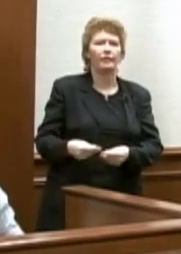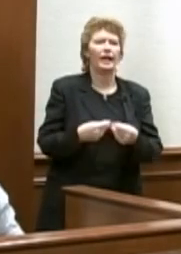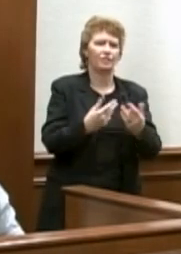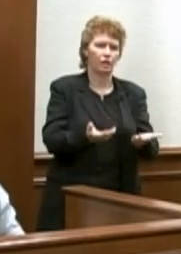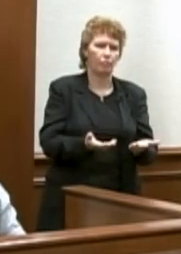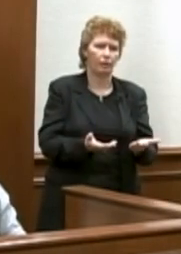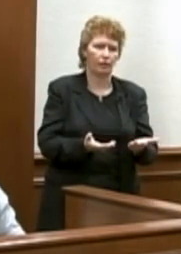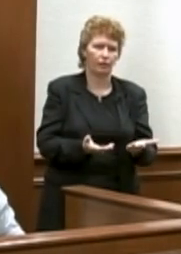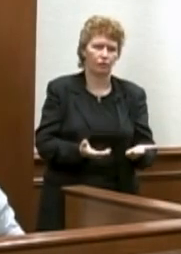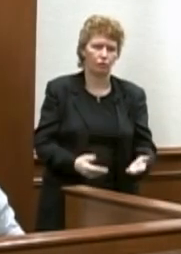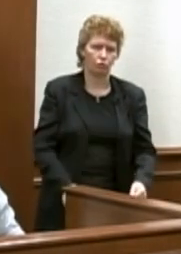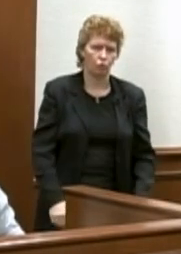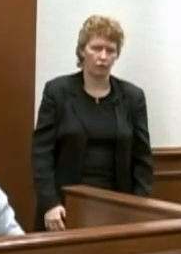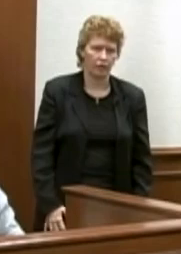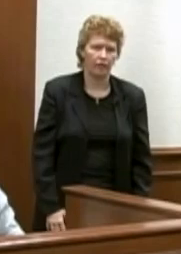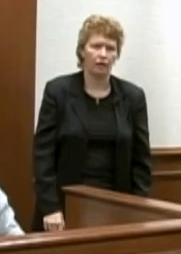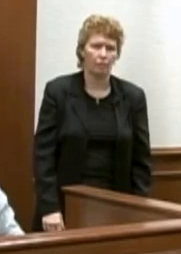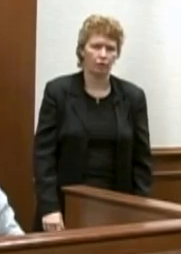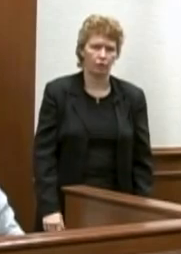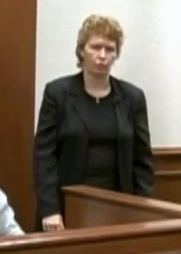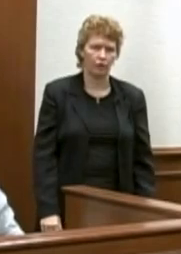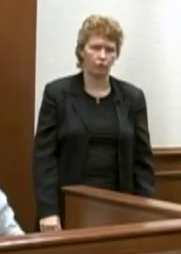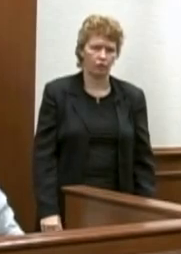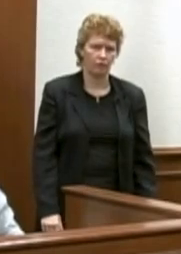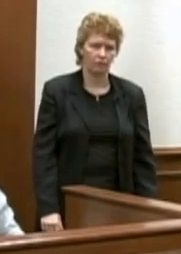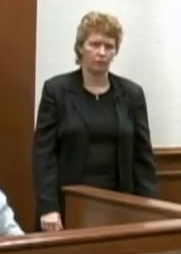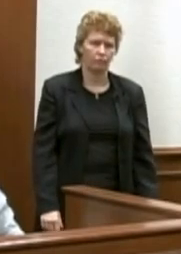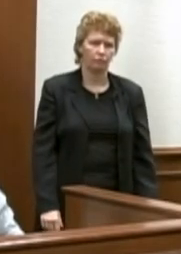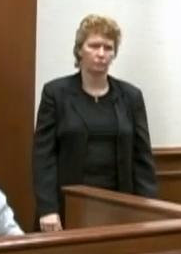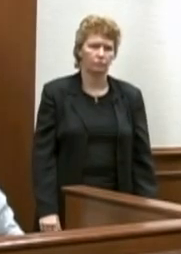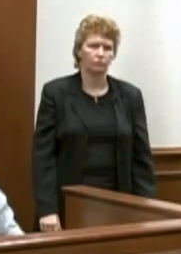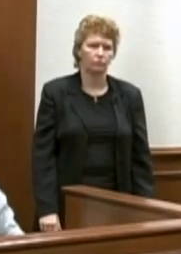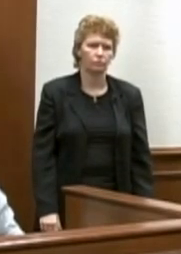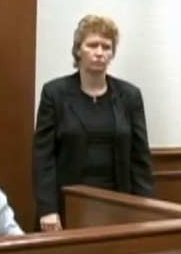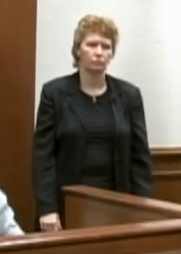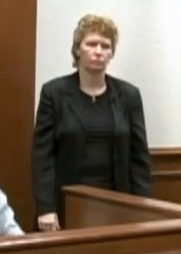answer that has not been given to the court yet and not put on the record yet.